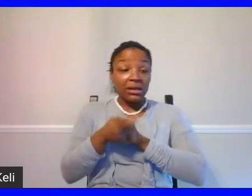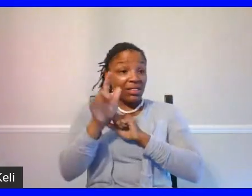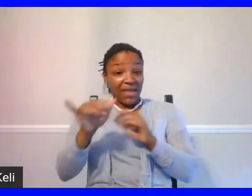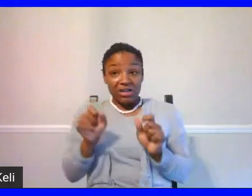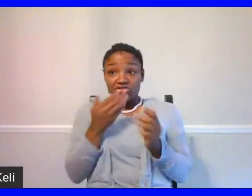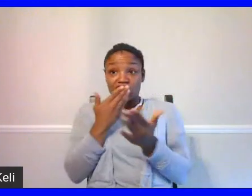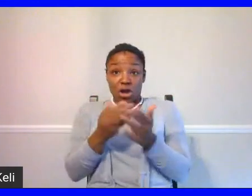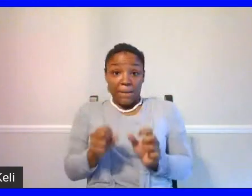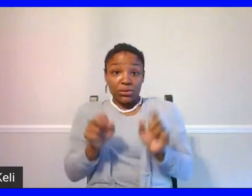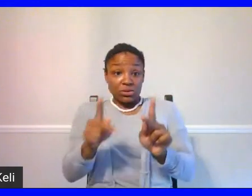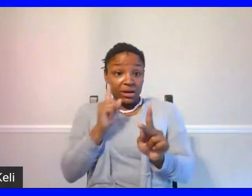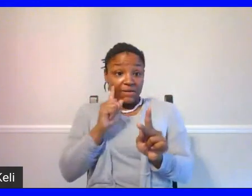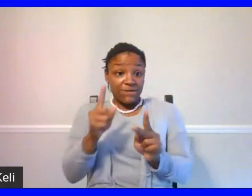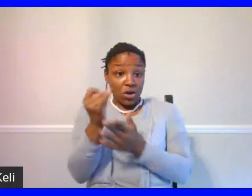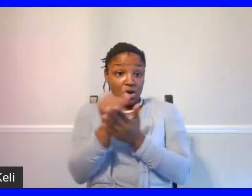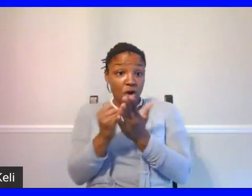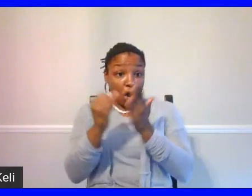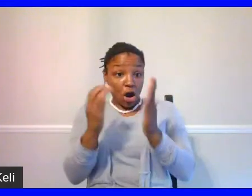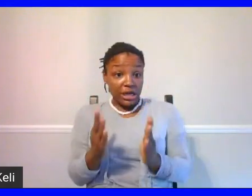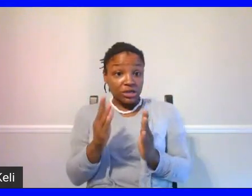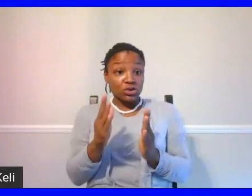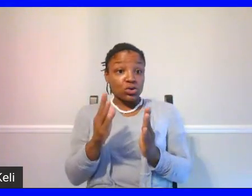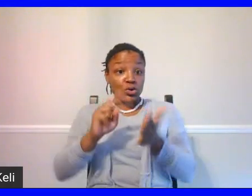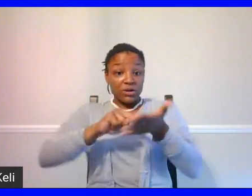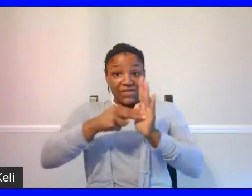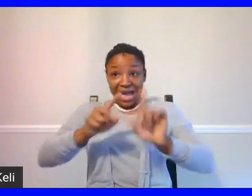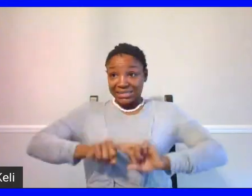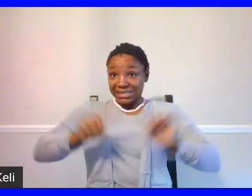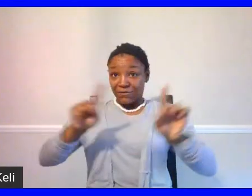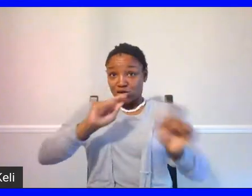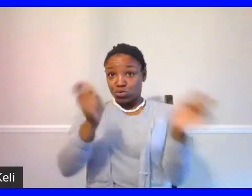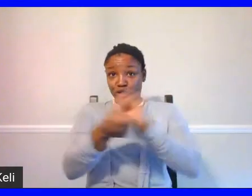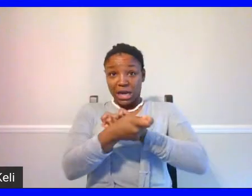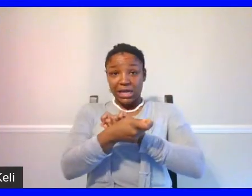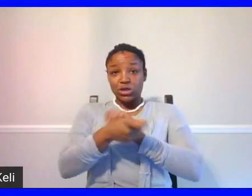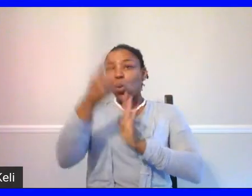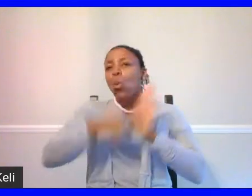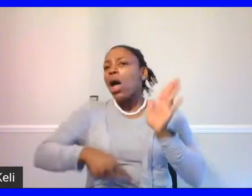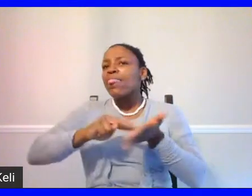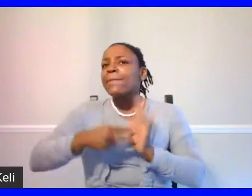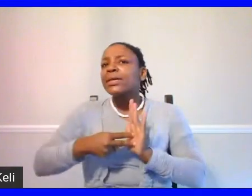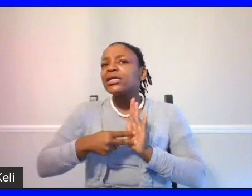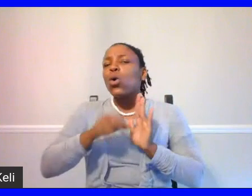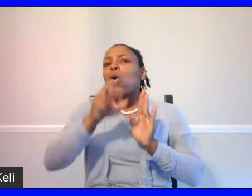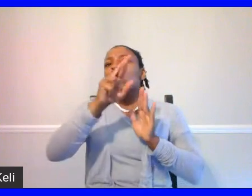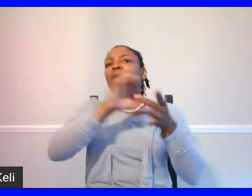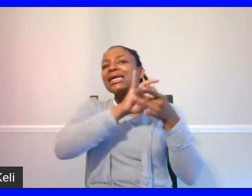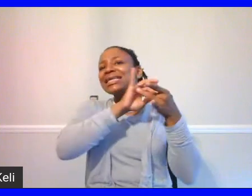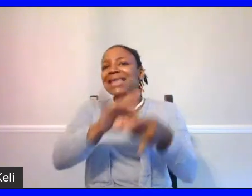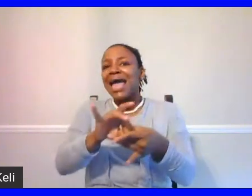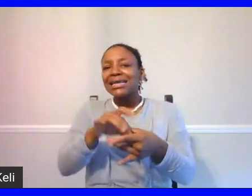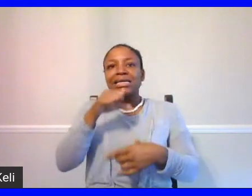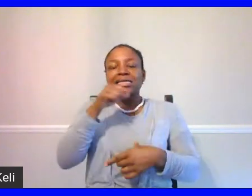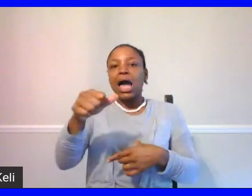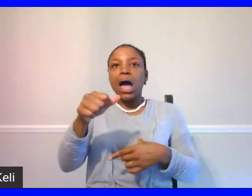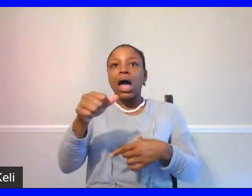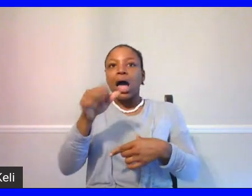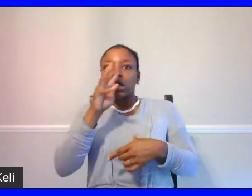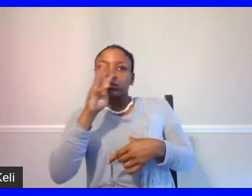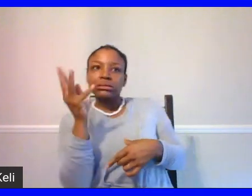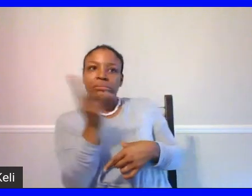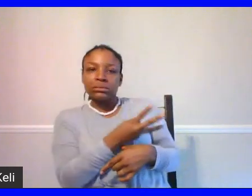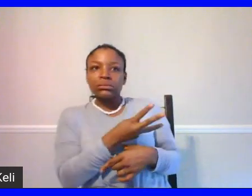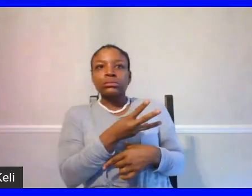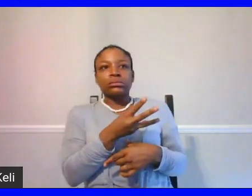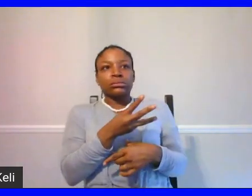be redefined or just reconnected and not stigmatized anymore. And I think that's